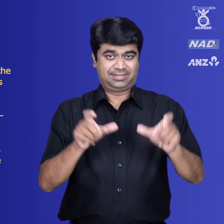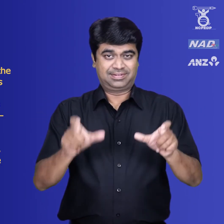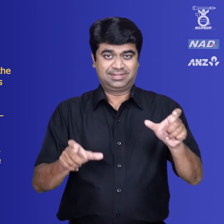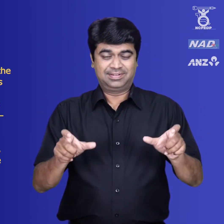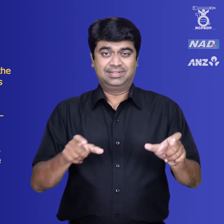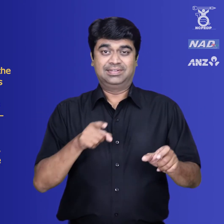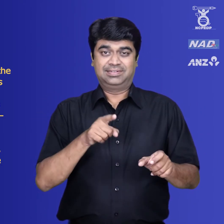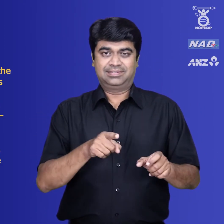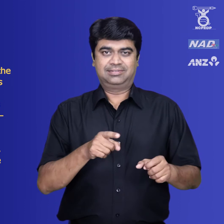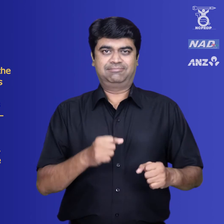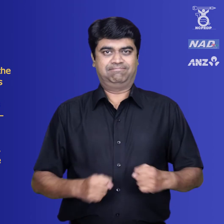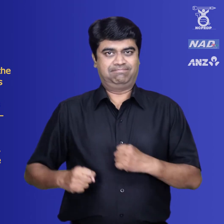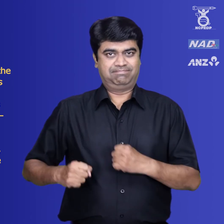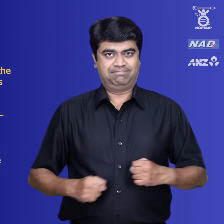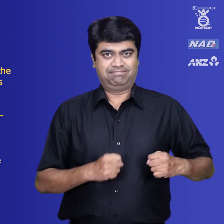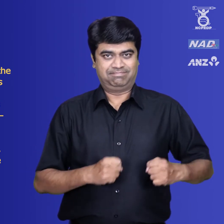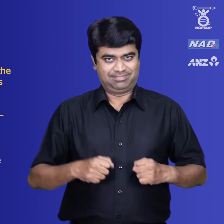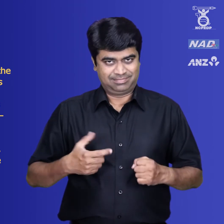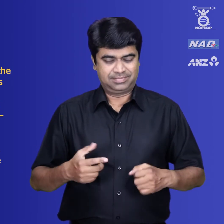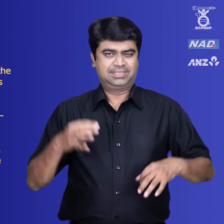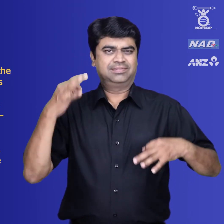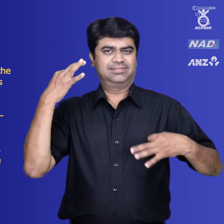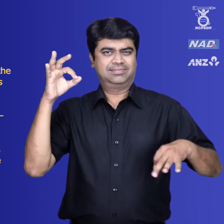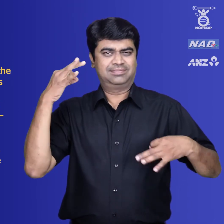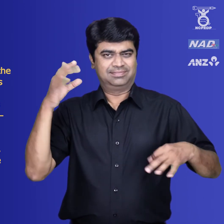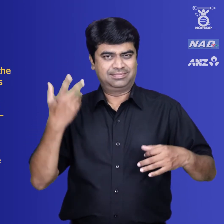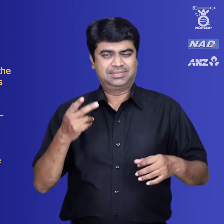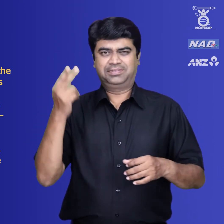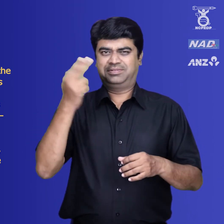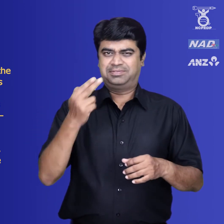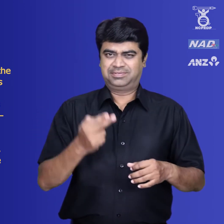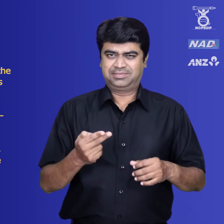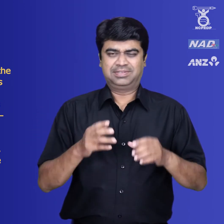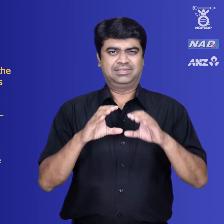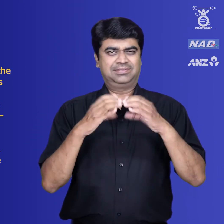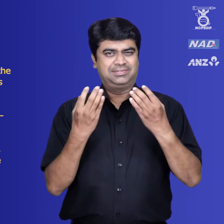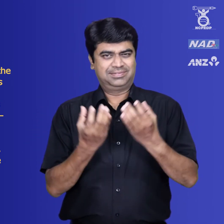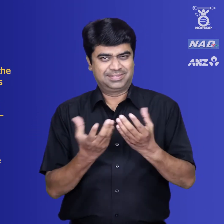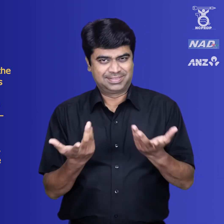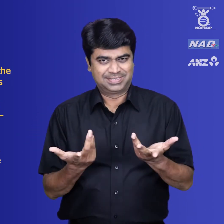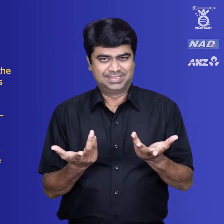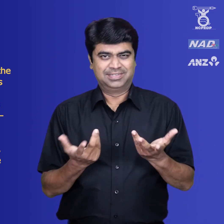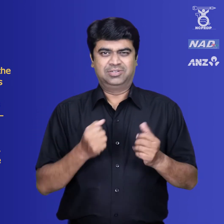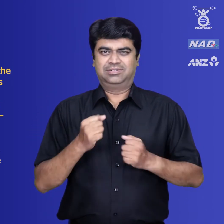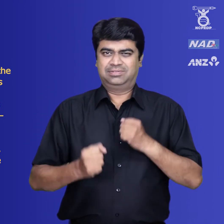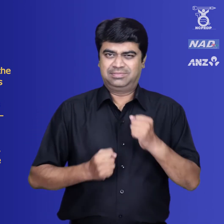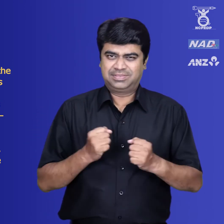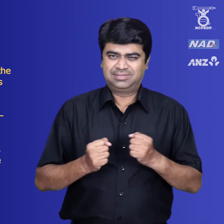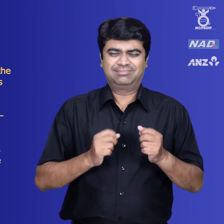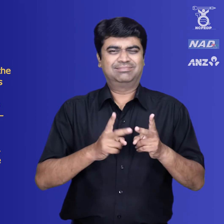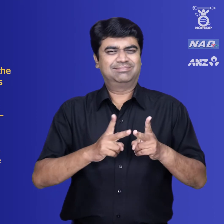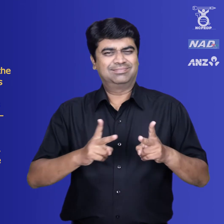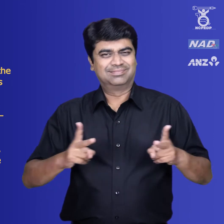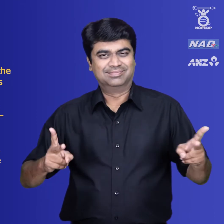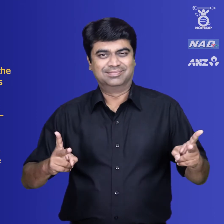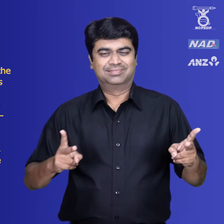Facilitating participation in scouting, dancing, art classes, outdoor camps